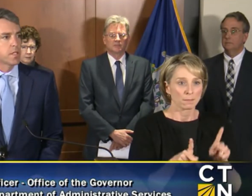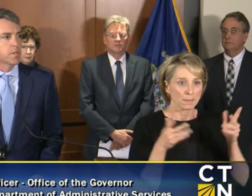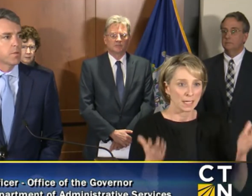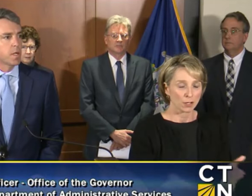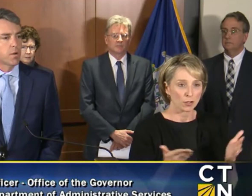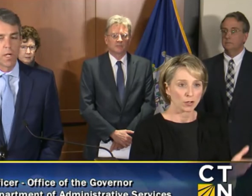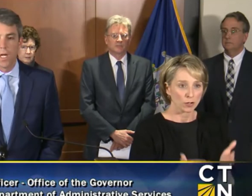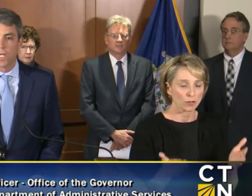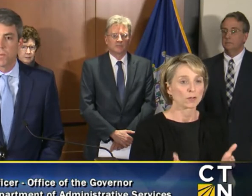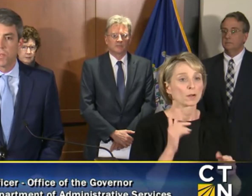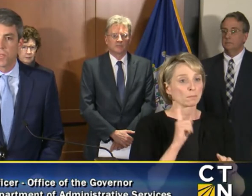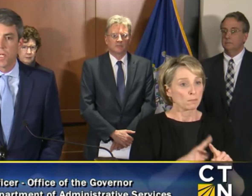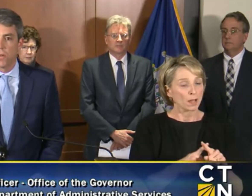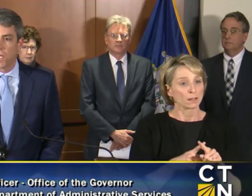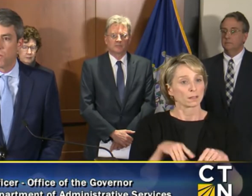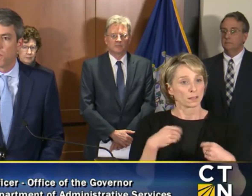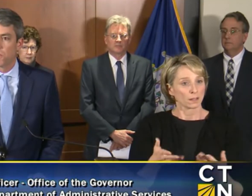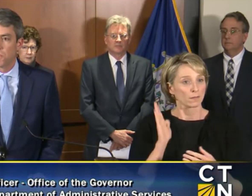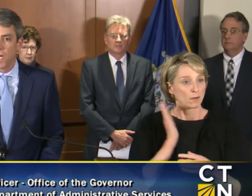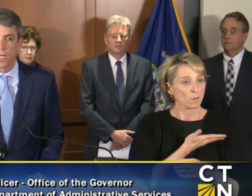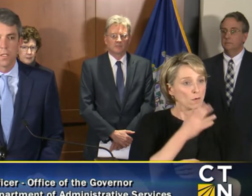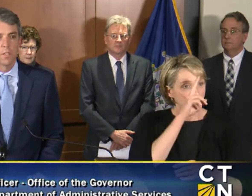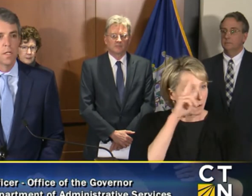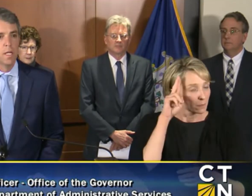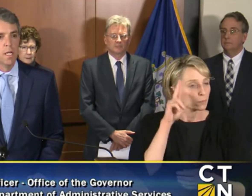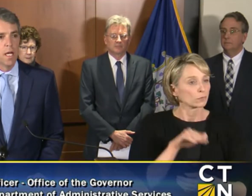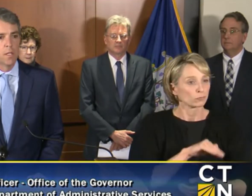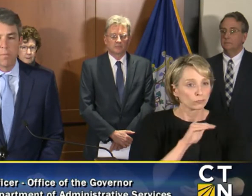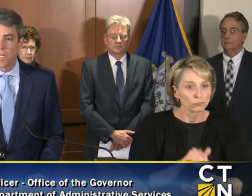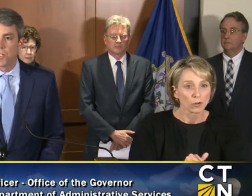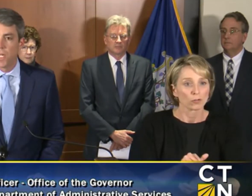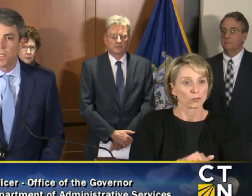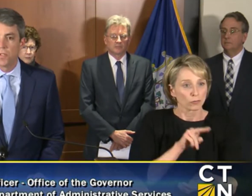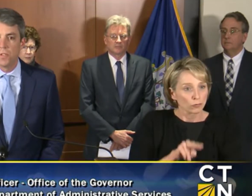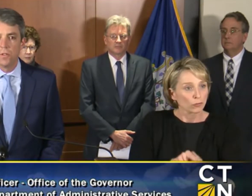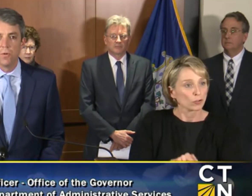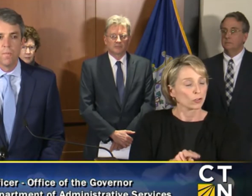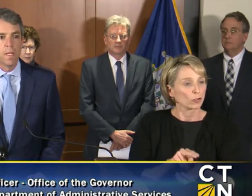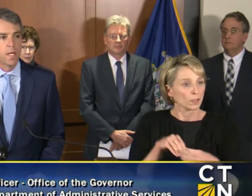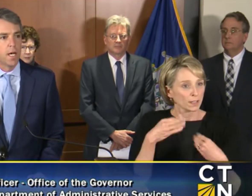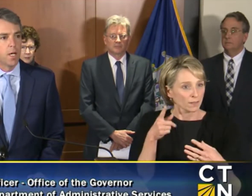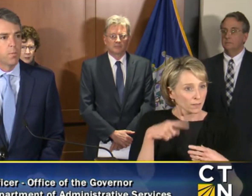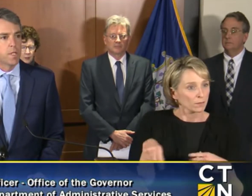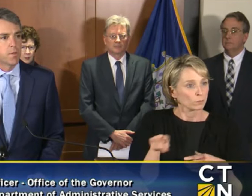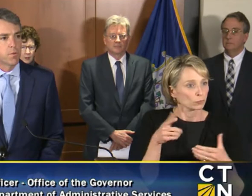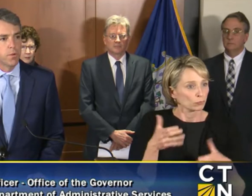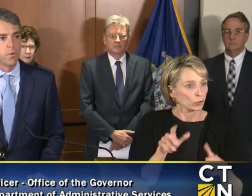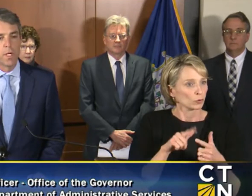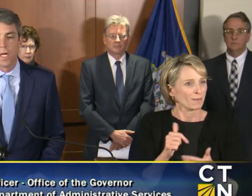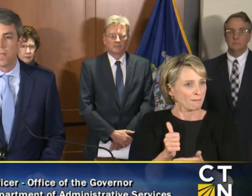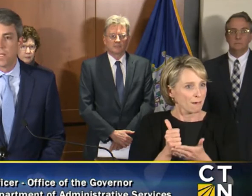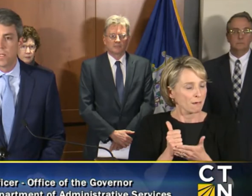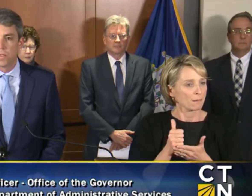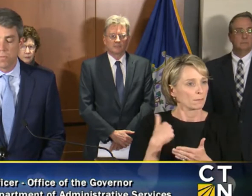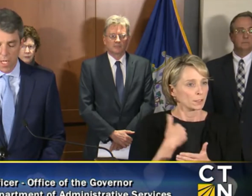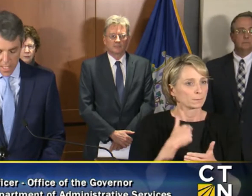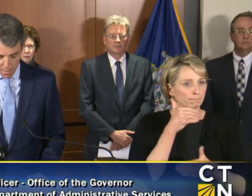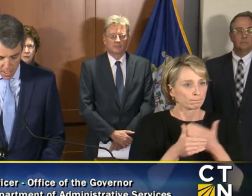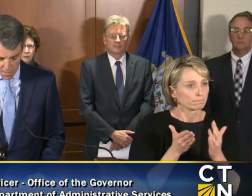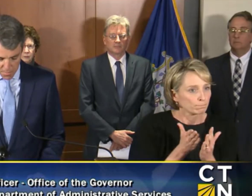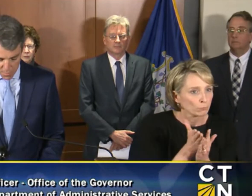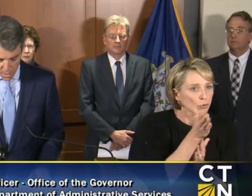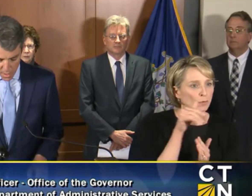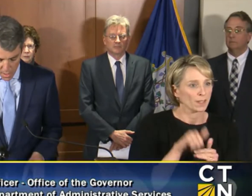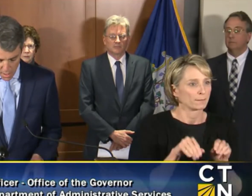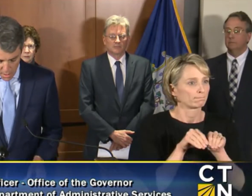healthcare system and our great hospitals and healthcare workers and doctors the best chance to help us through this